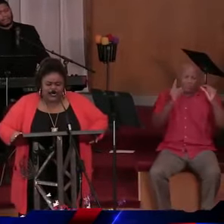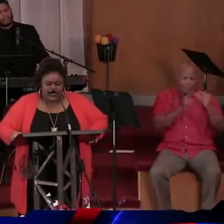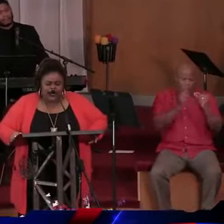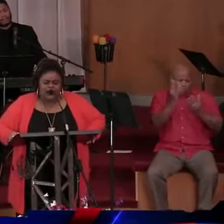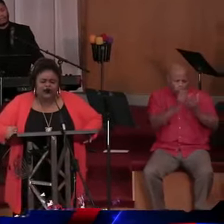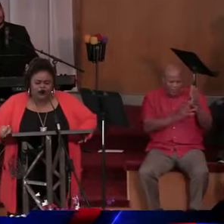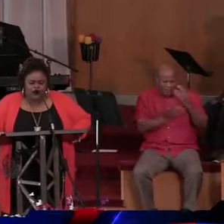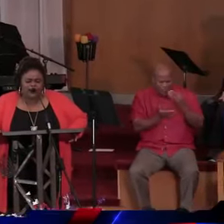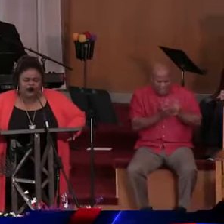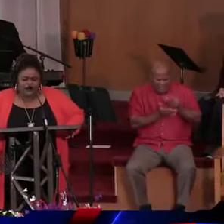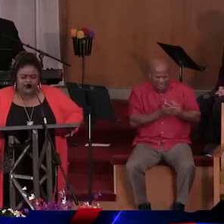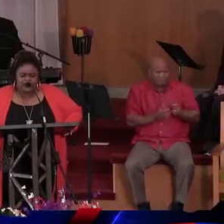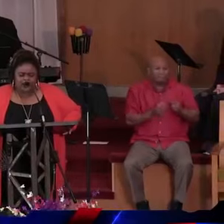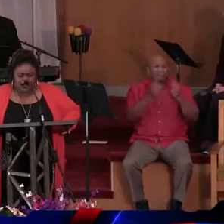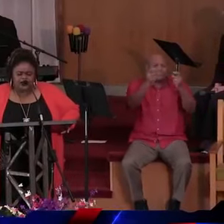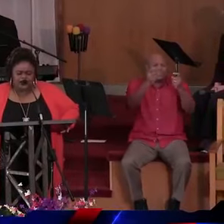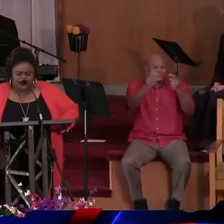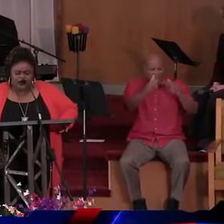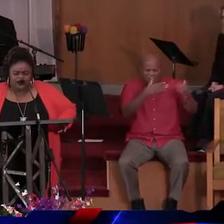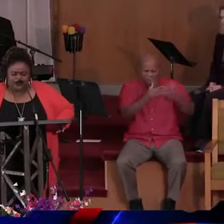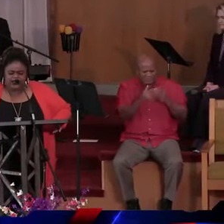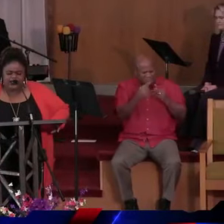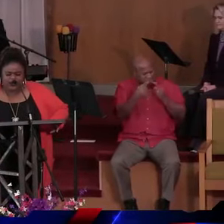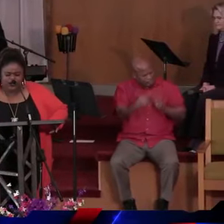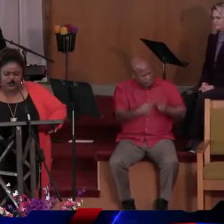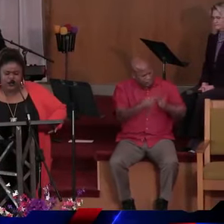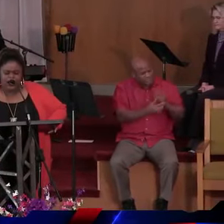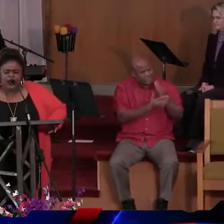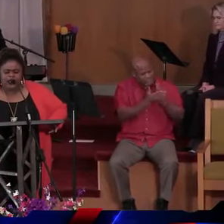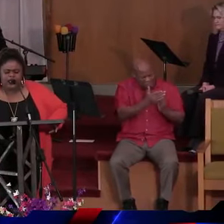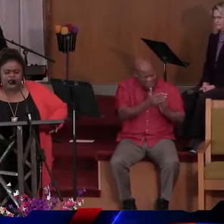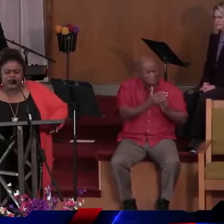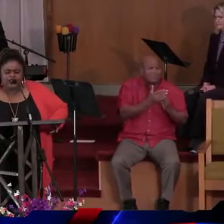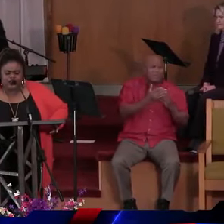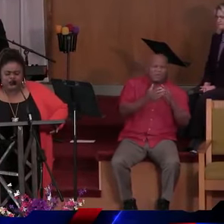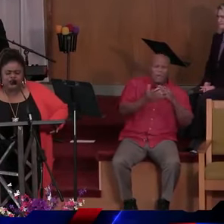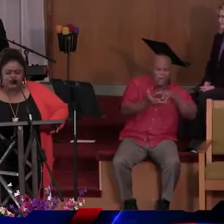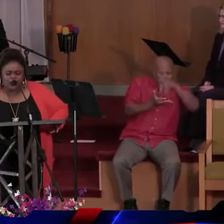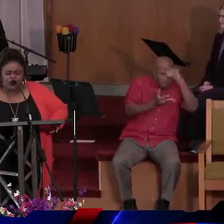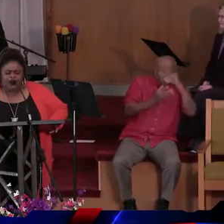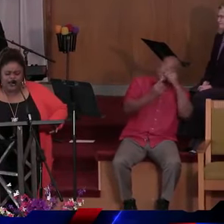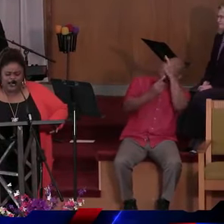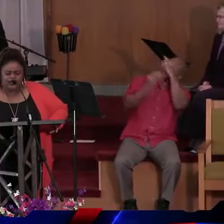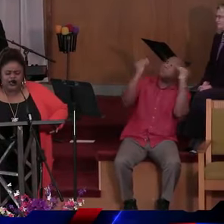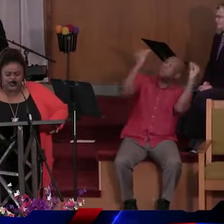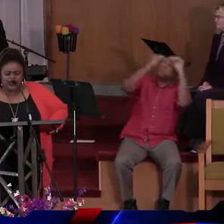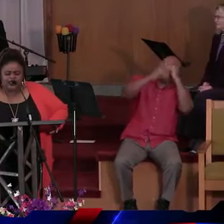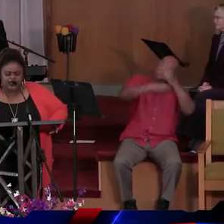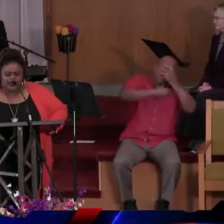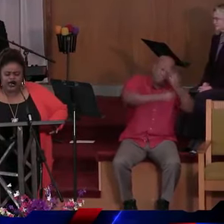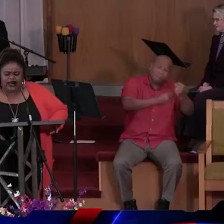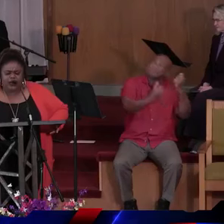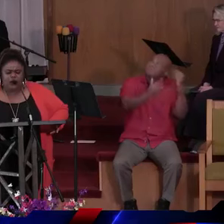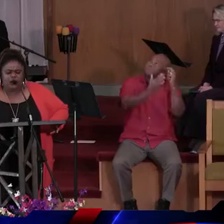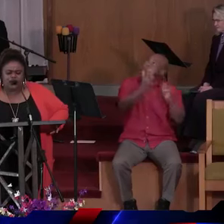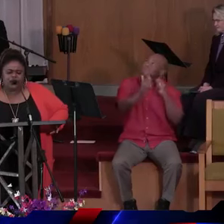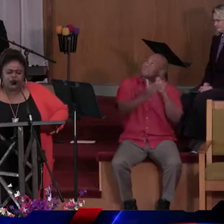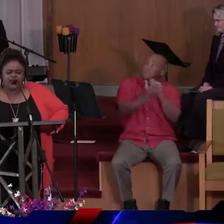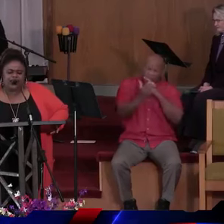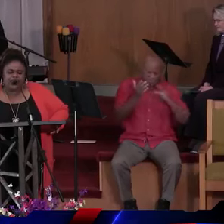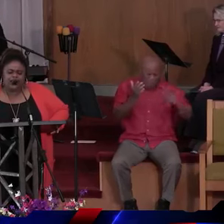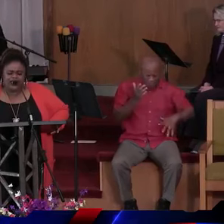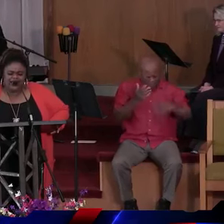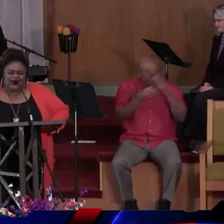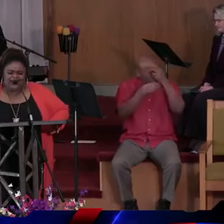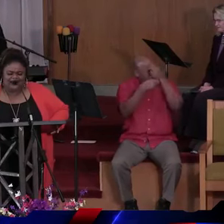finances, God. Though we are experiencing hardships, some of us, and though we are learning to trust you more financially in this season, God, we